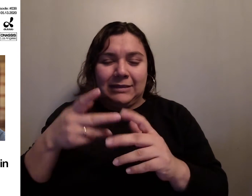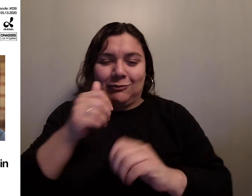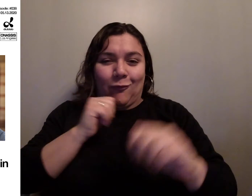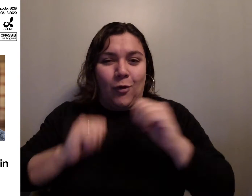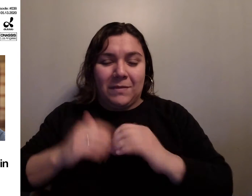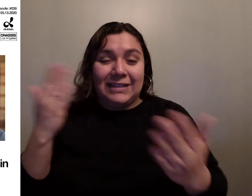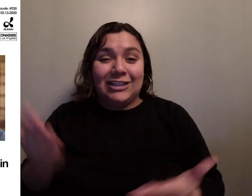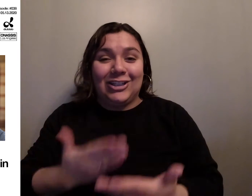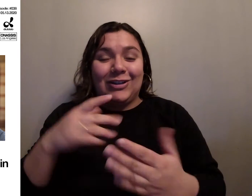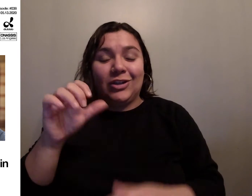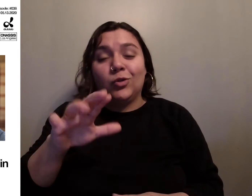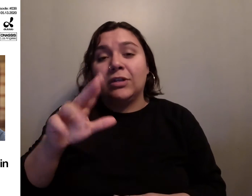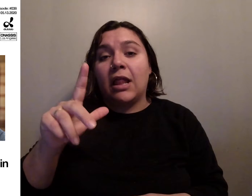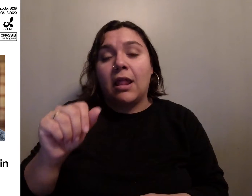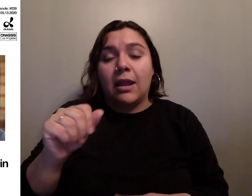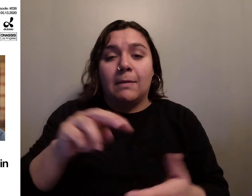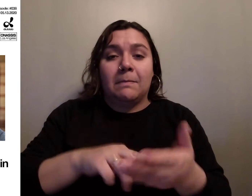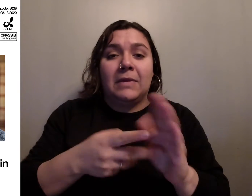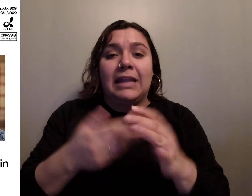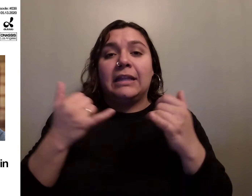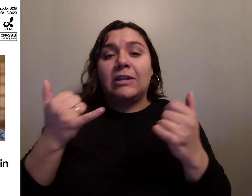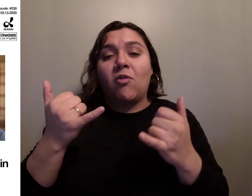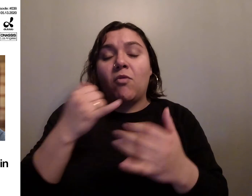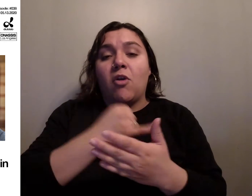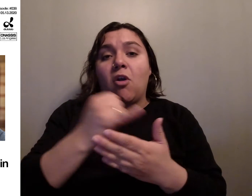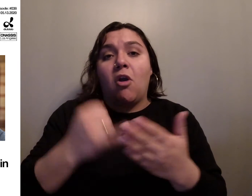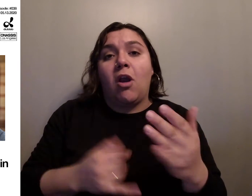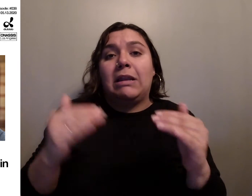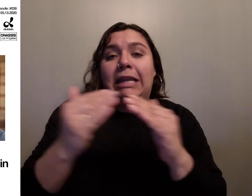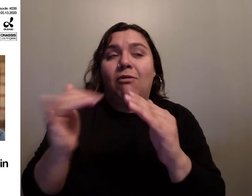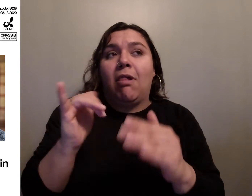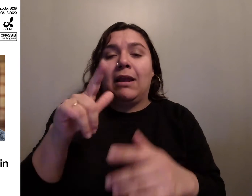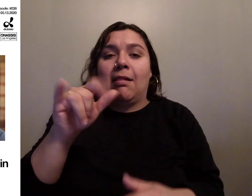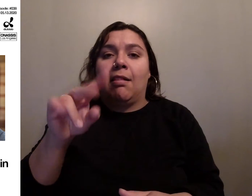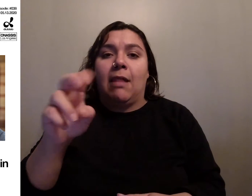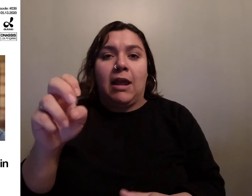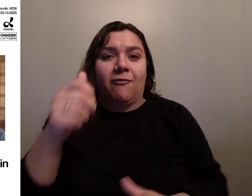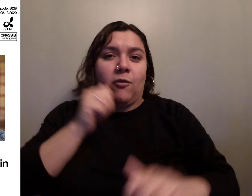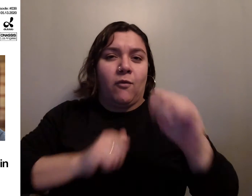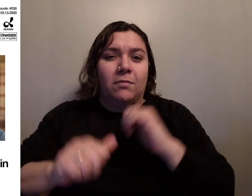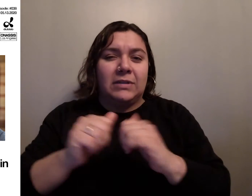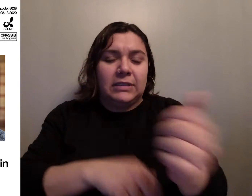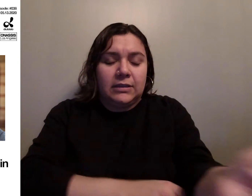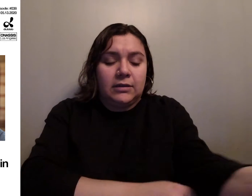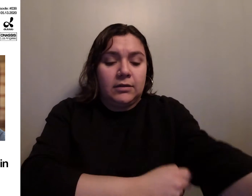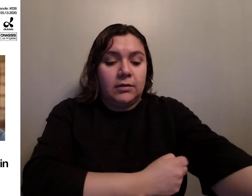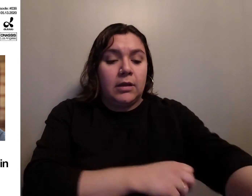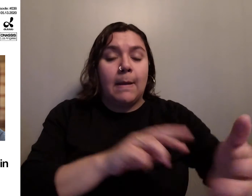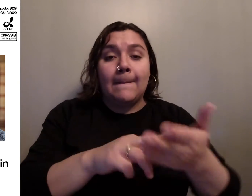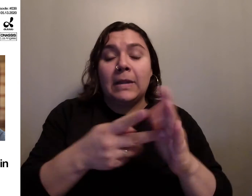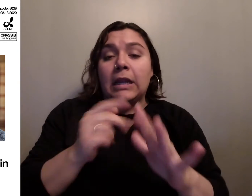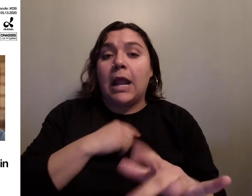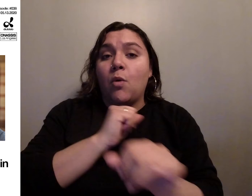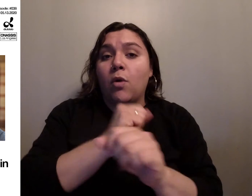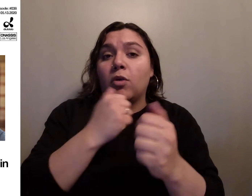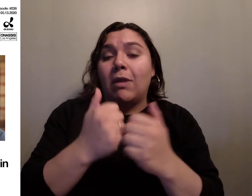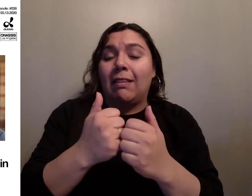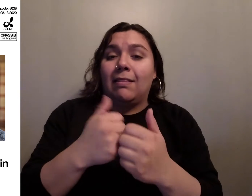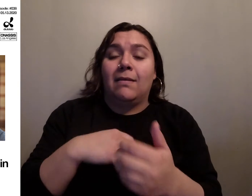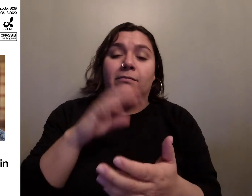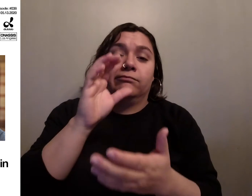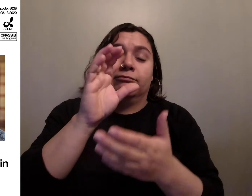UCLA. And really what that is probably the contemporary art museum equivalent of live performance.